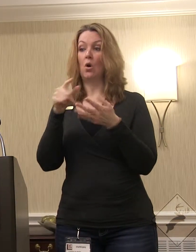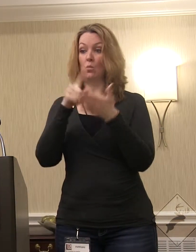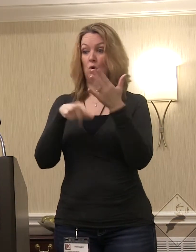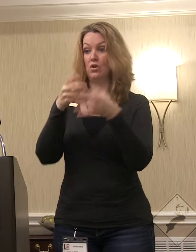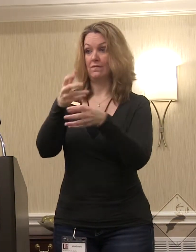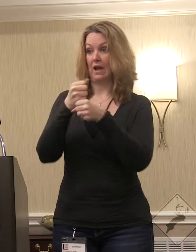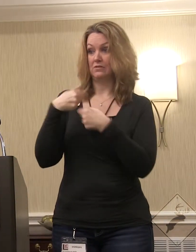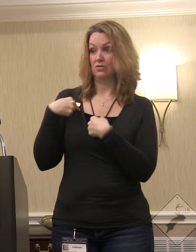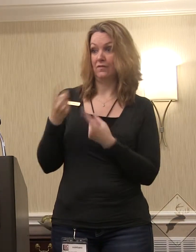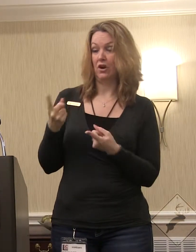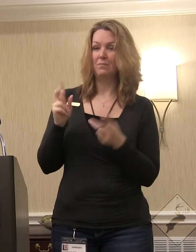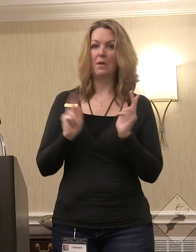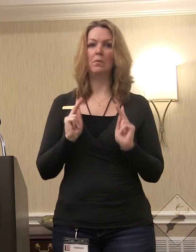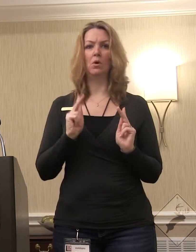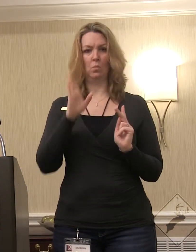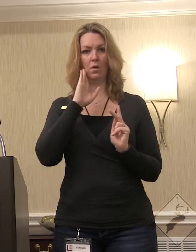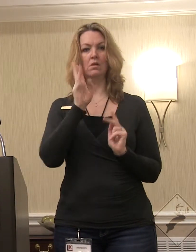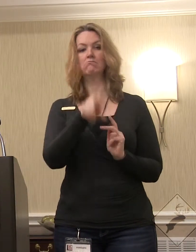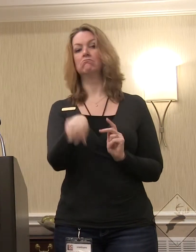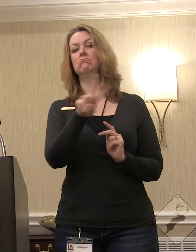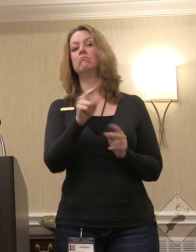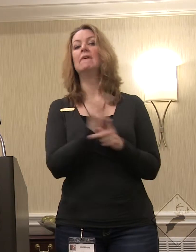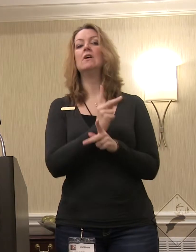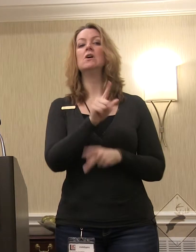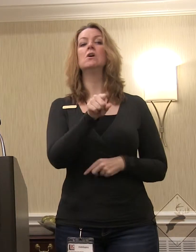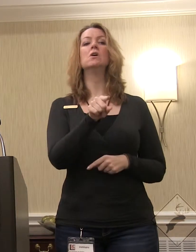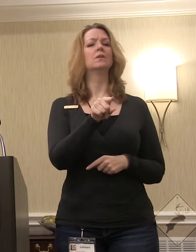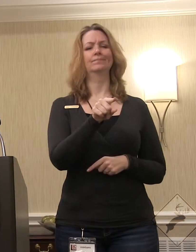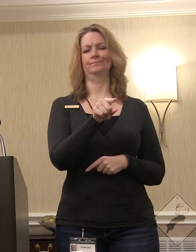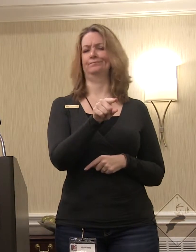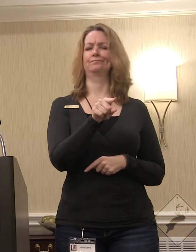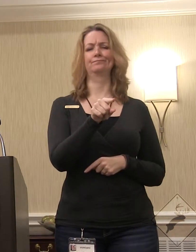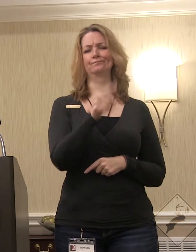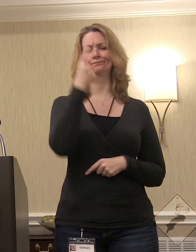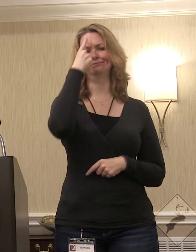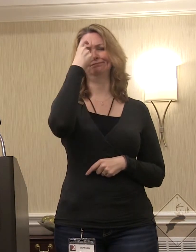date, people are going to figure that out. They're going to see this as shady.